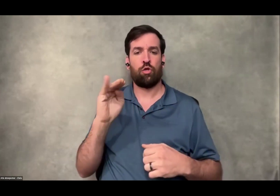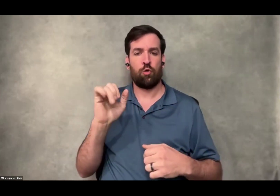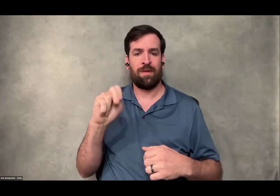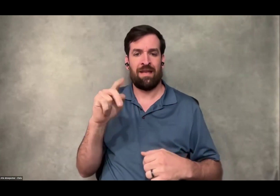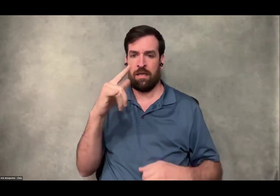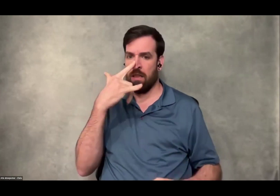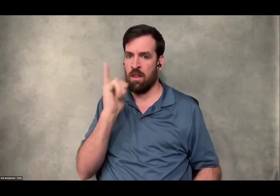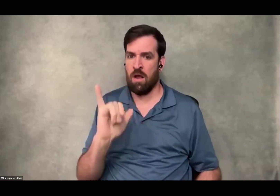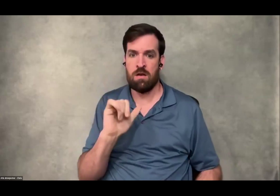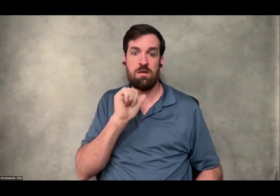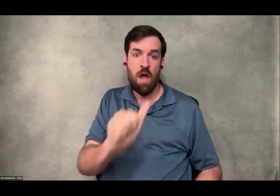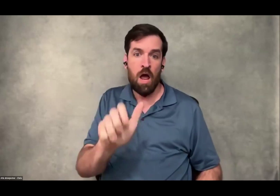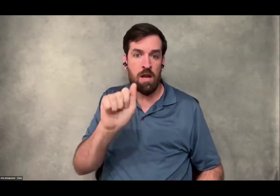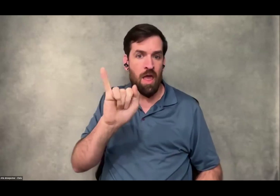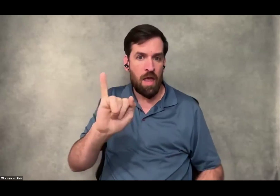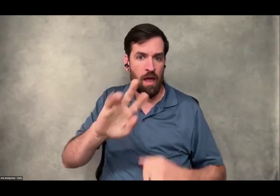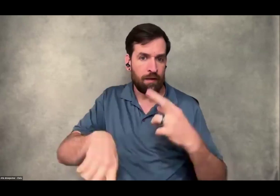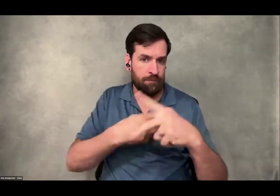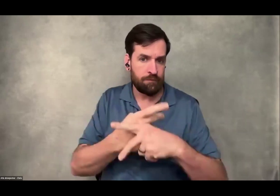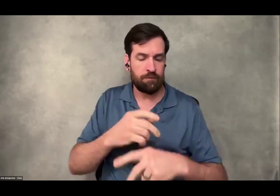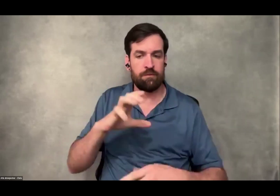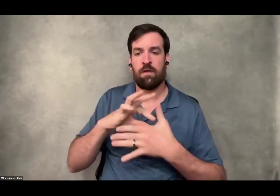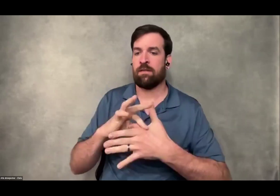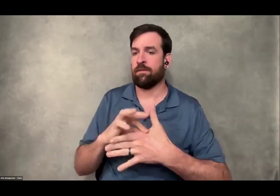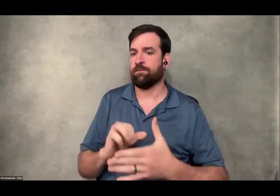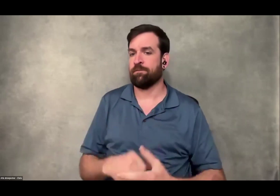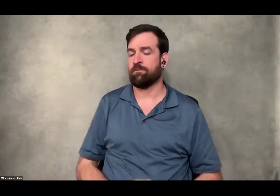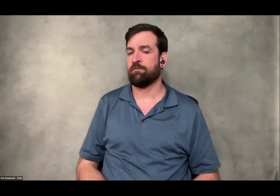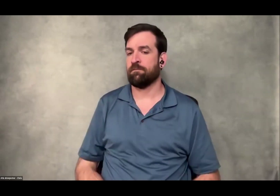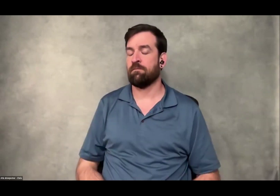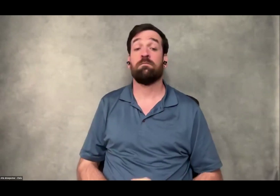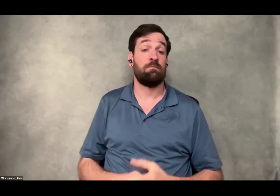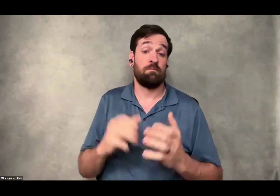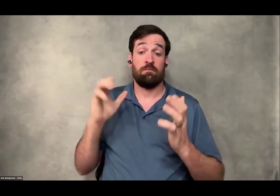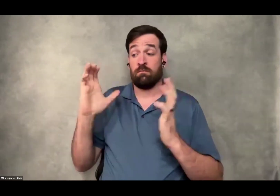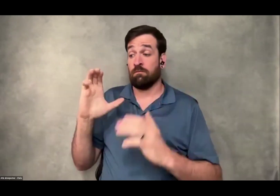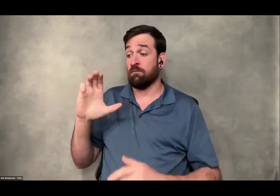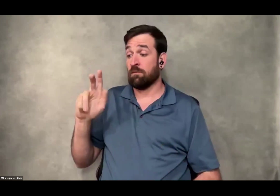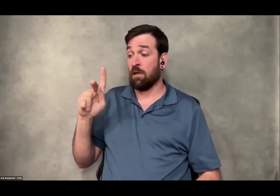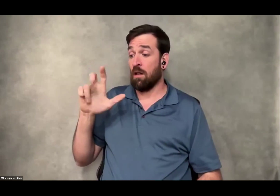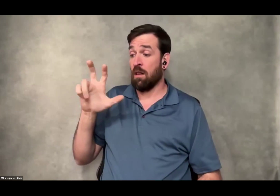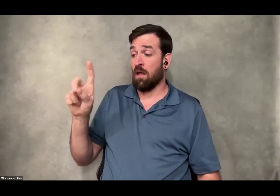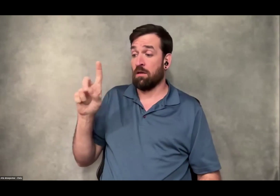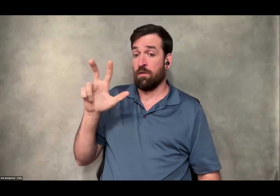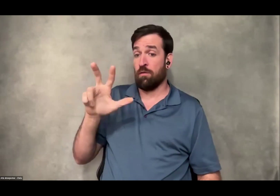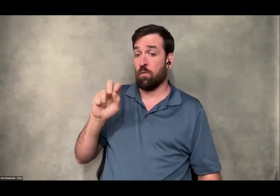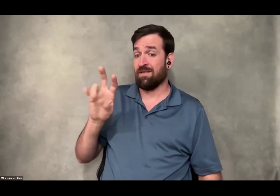human-like non-AI content. For comparison, Claude 3.7